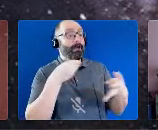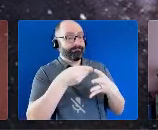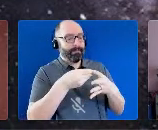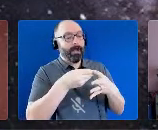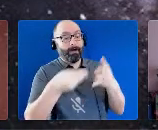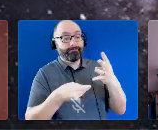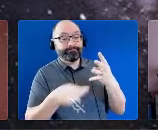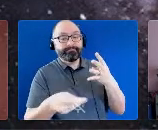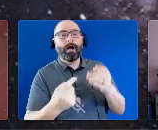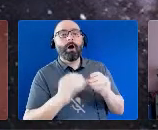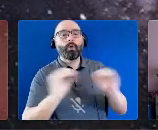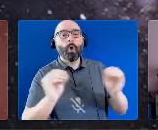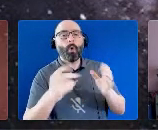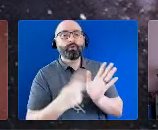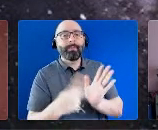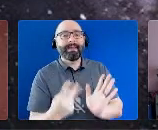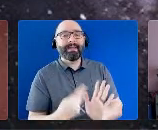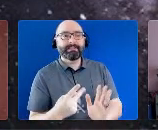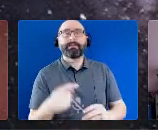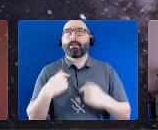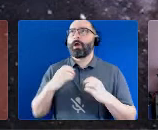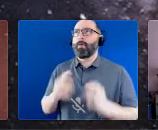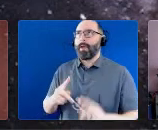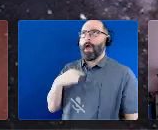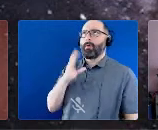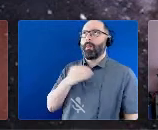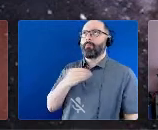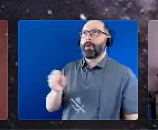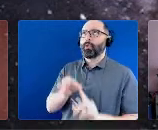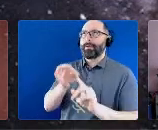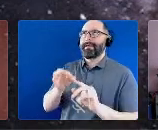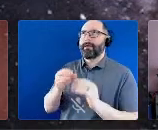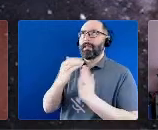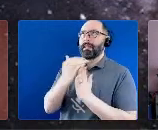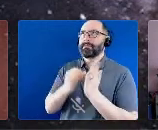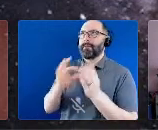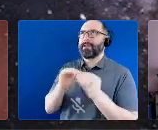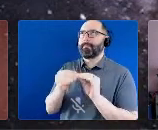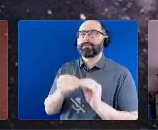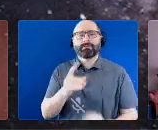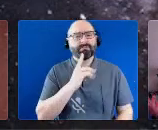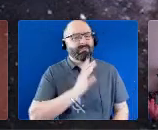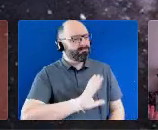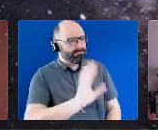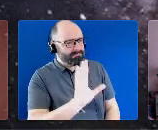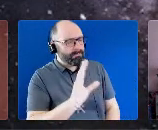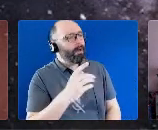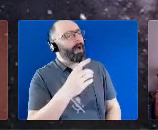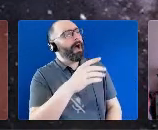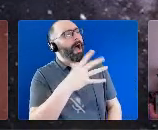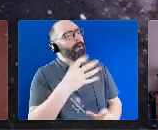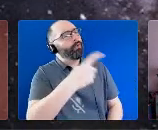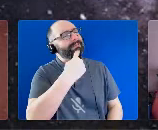might think, okay, I'm going to return back this unique list of numbers. And you do all this work. And then later the interviewer is like, no, I wanted you to return, tell me what the duplicates